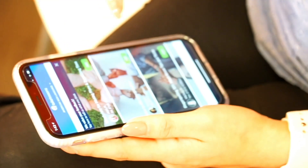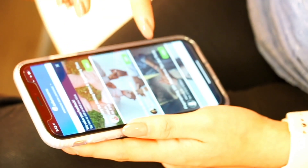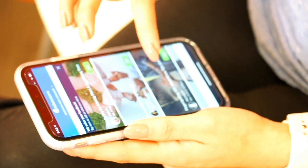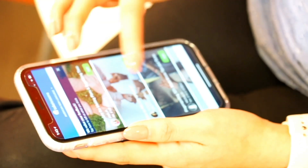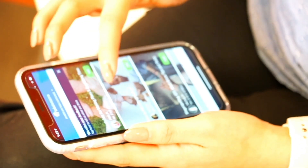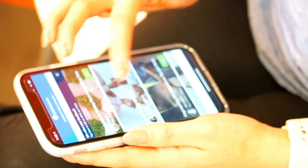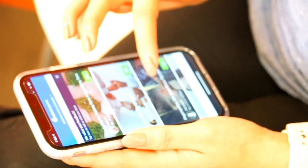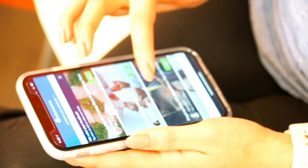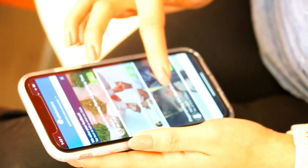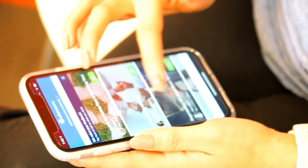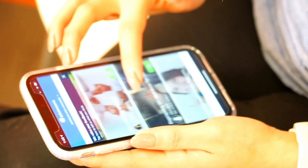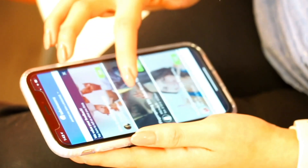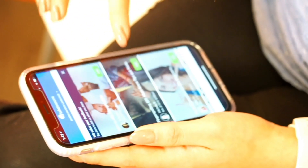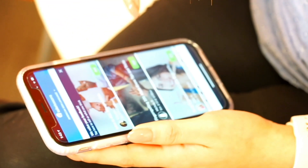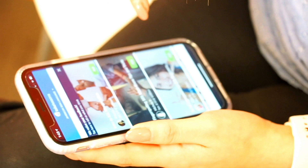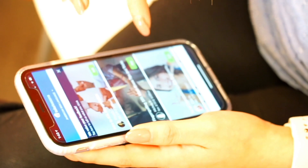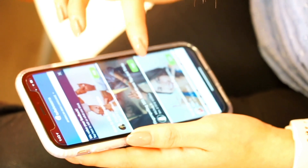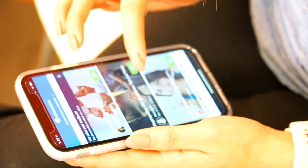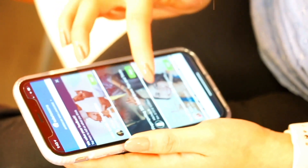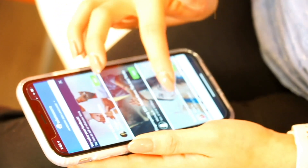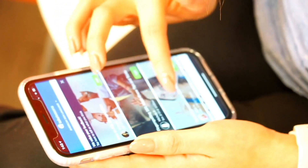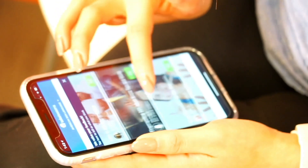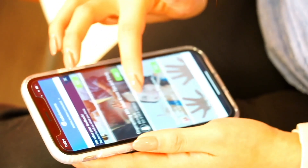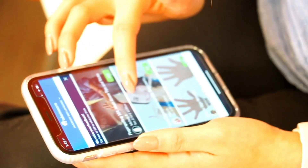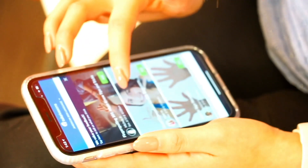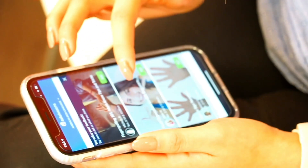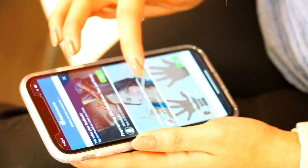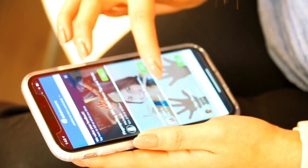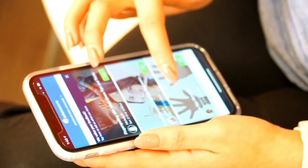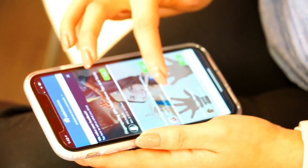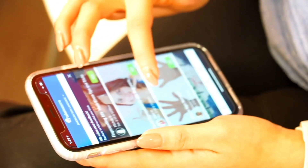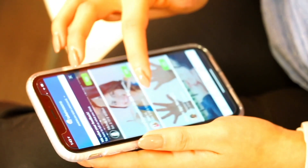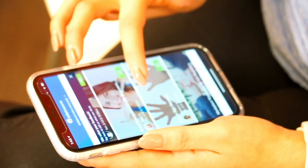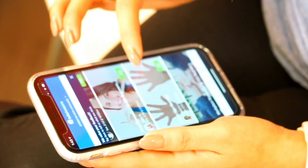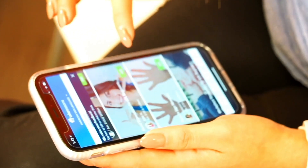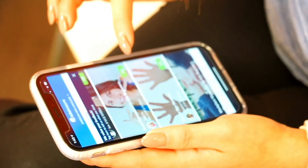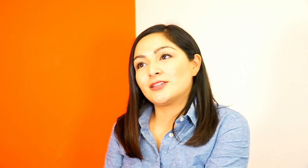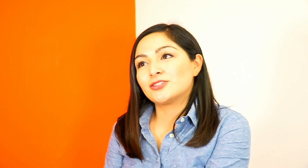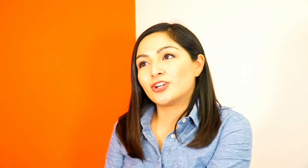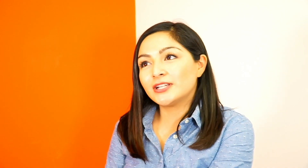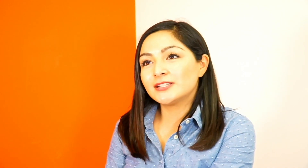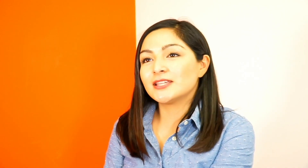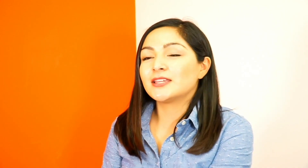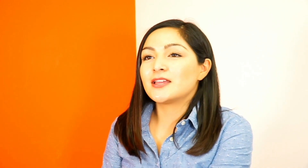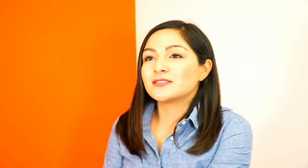it. I am looking for a class to add to my schedule for next week. I started taking